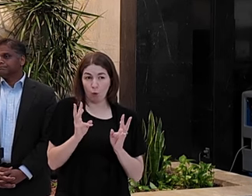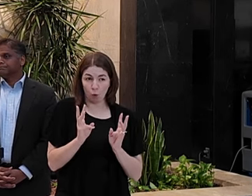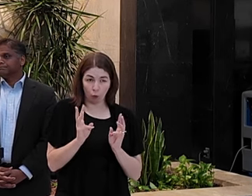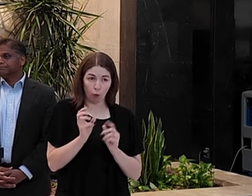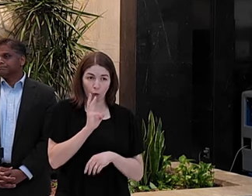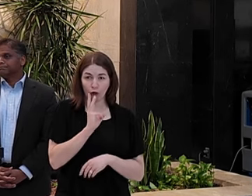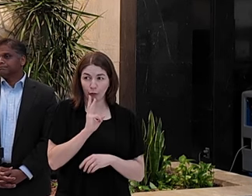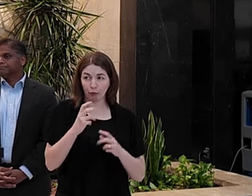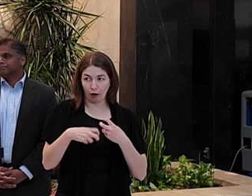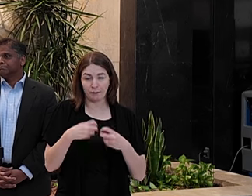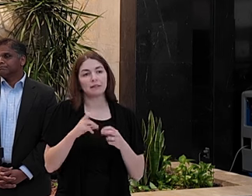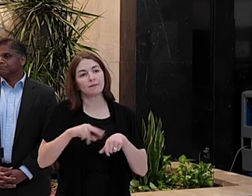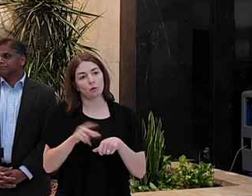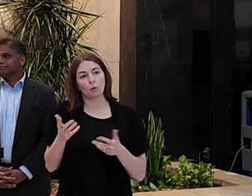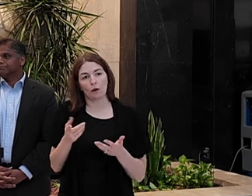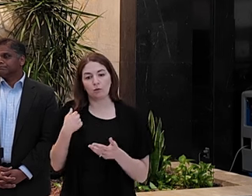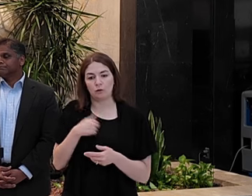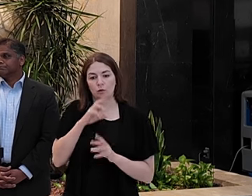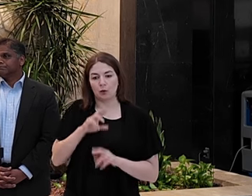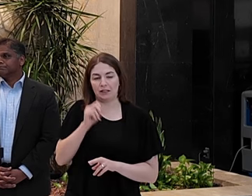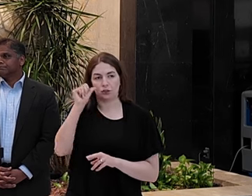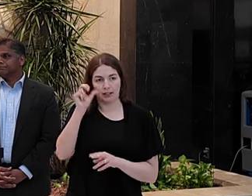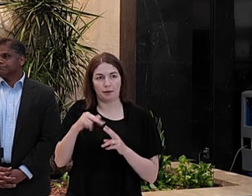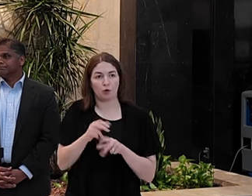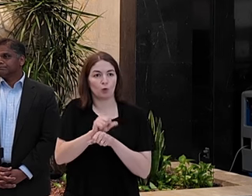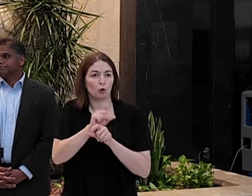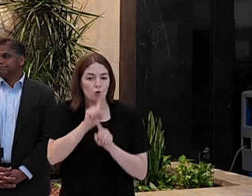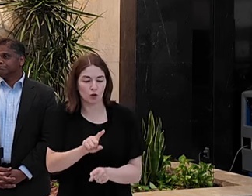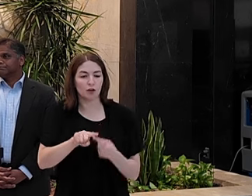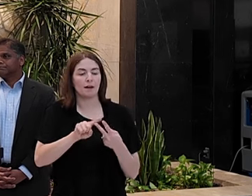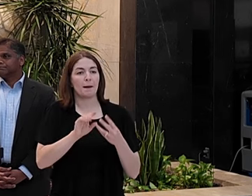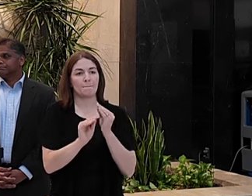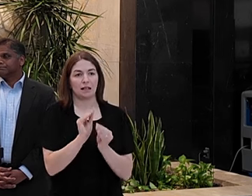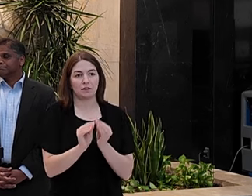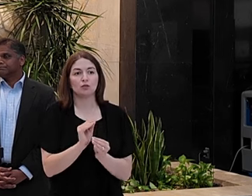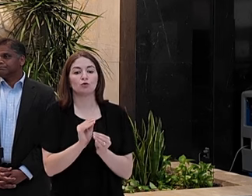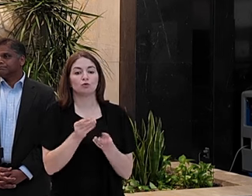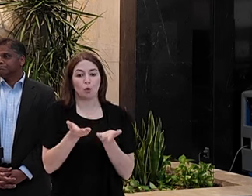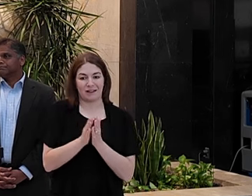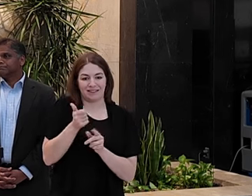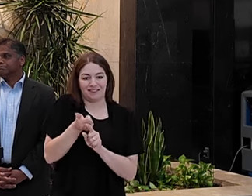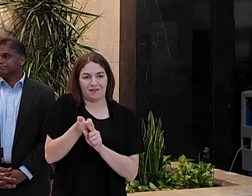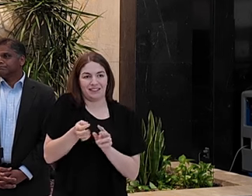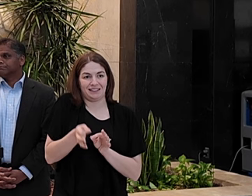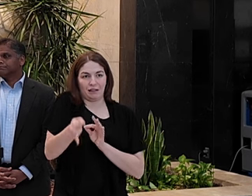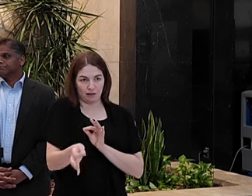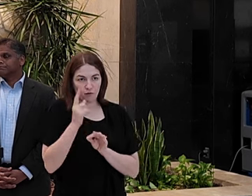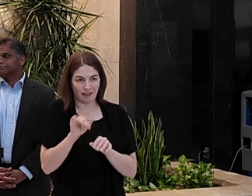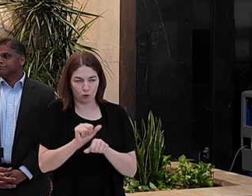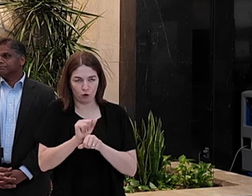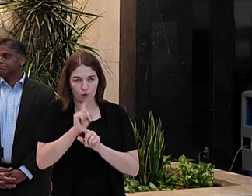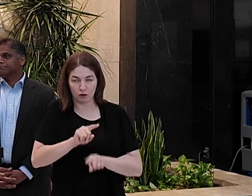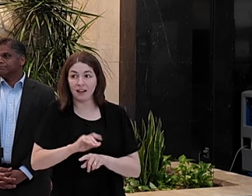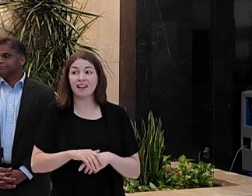on yesterday with that work order and the maintenance request regarding the plate settlers, which was delayed. If you'll recall, that work